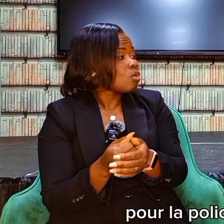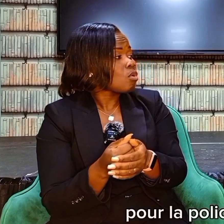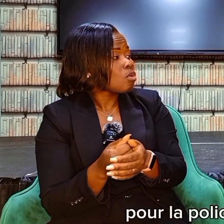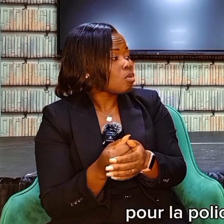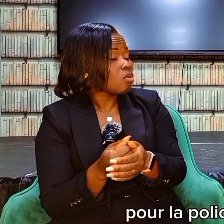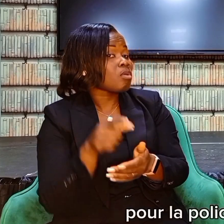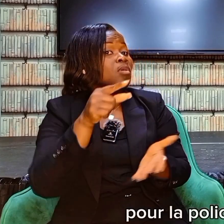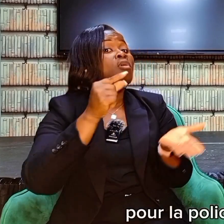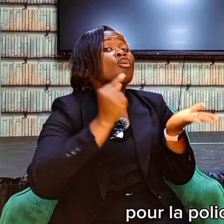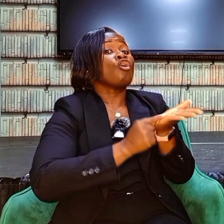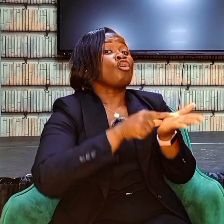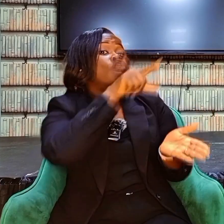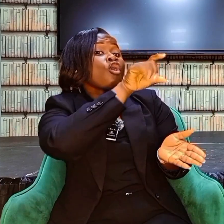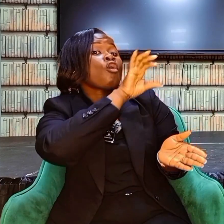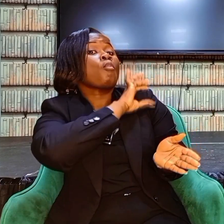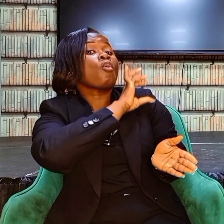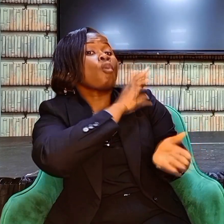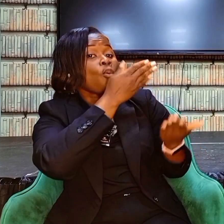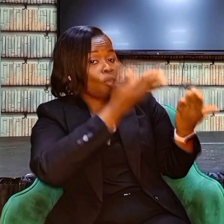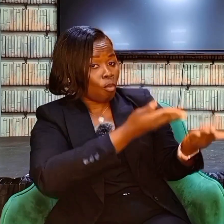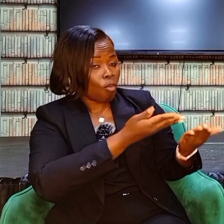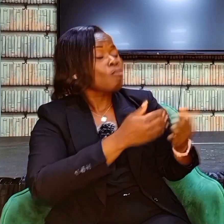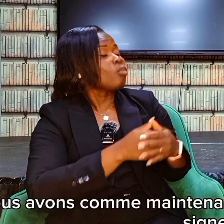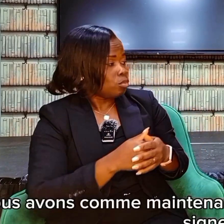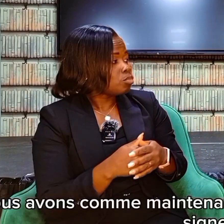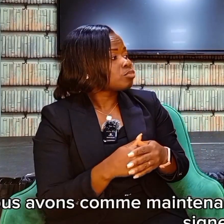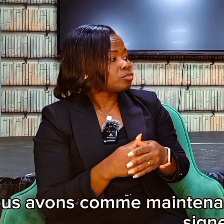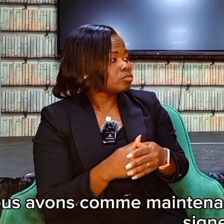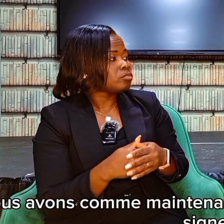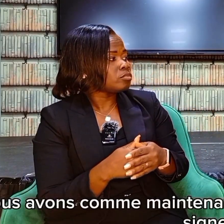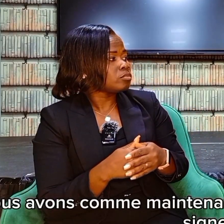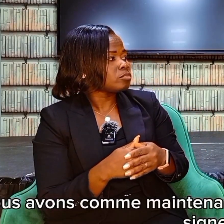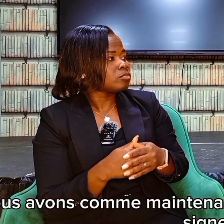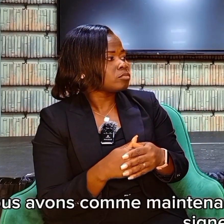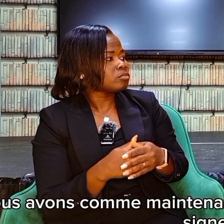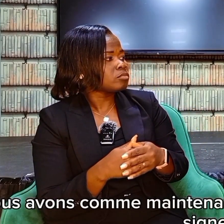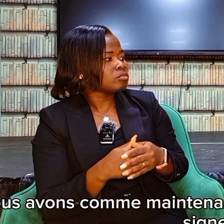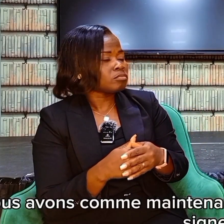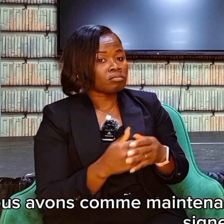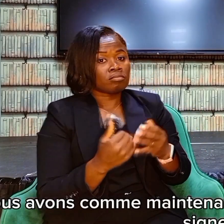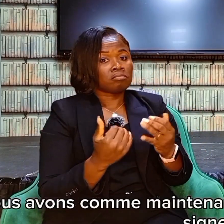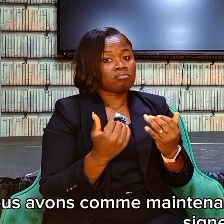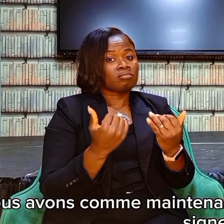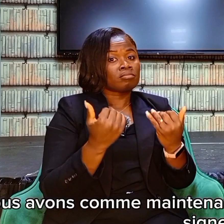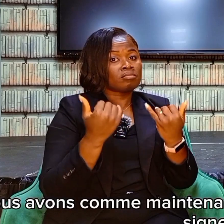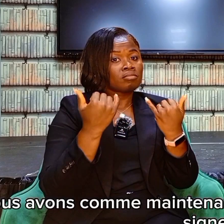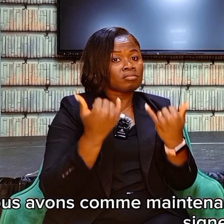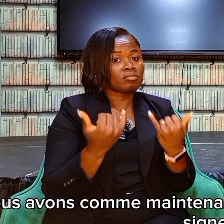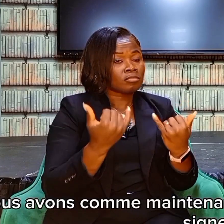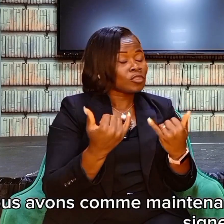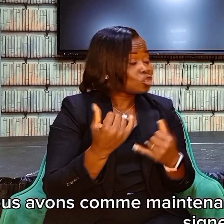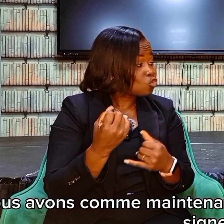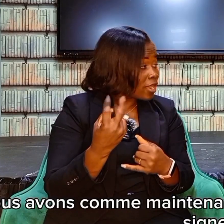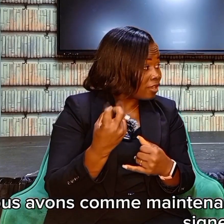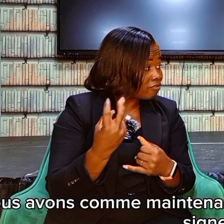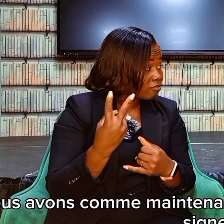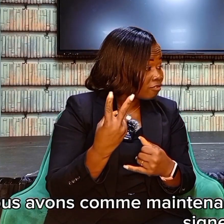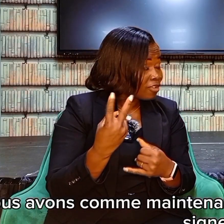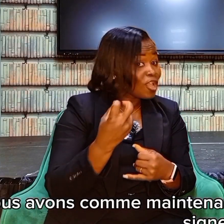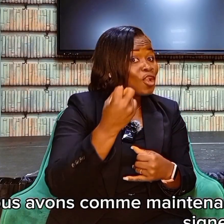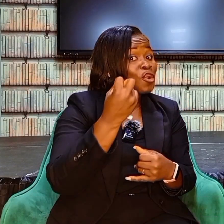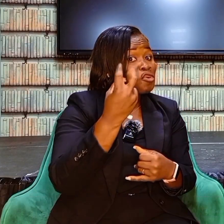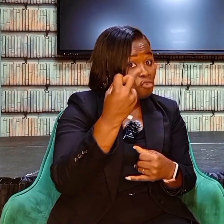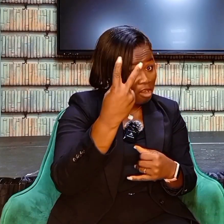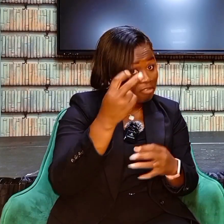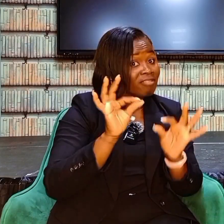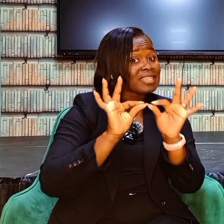for Uganda police, we have like now 12 sign language interpreters. 12.